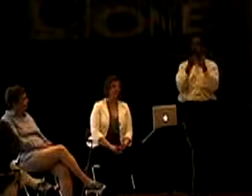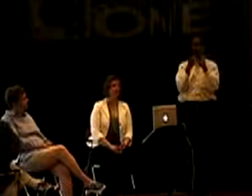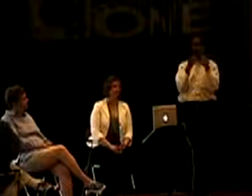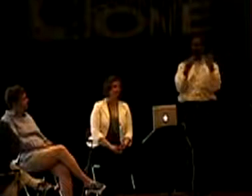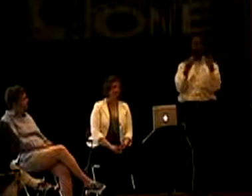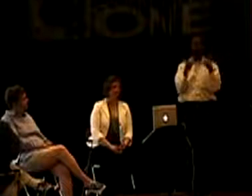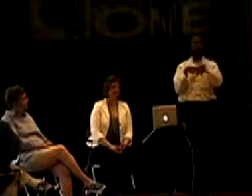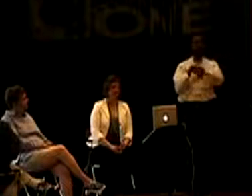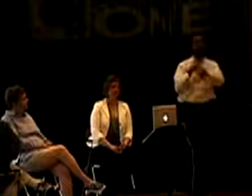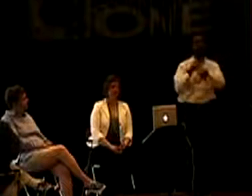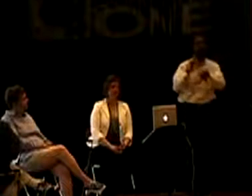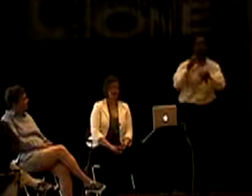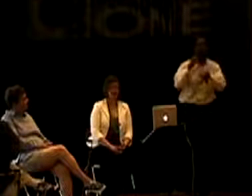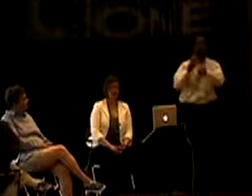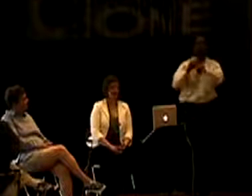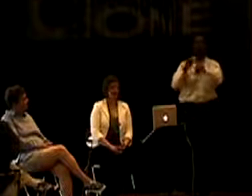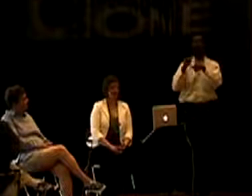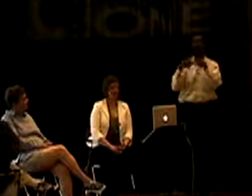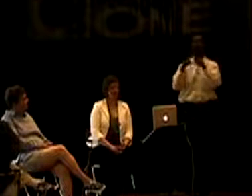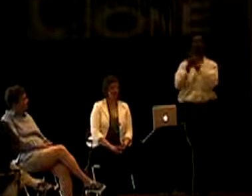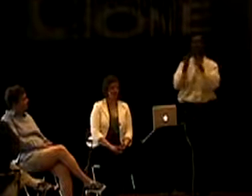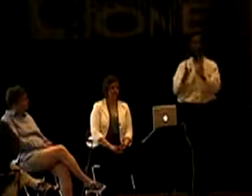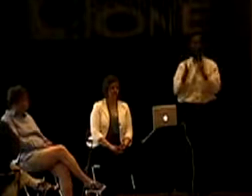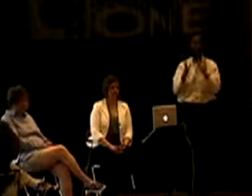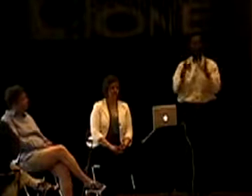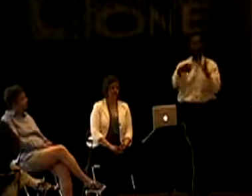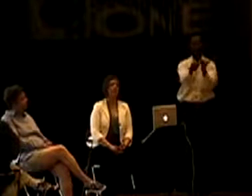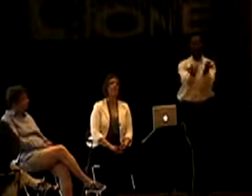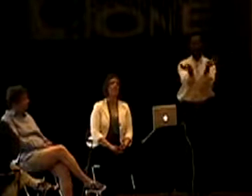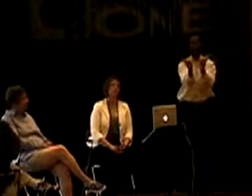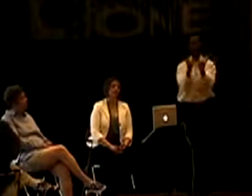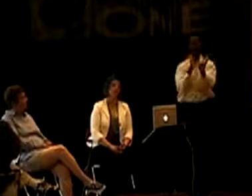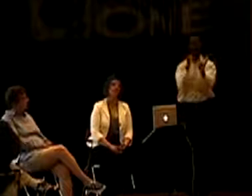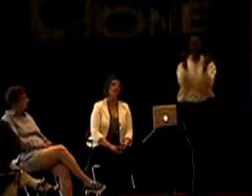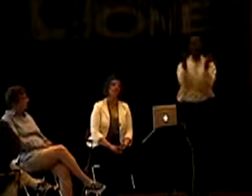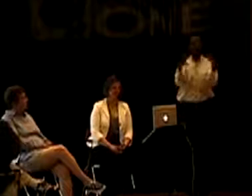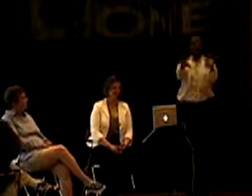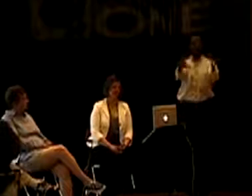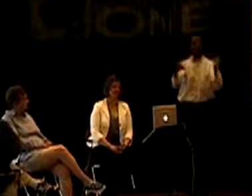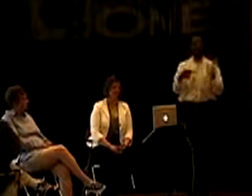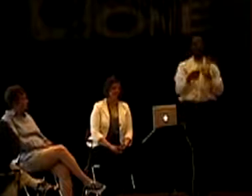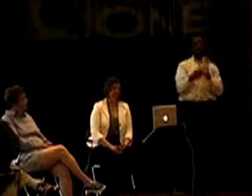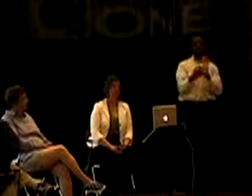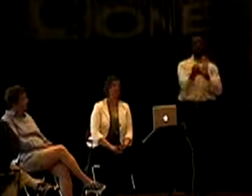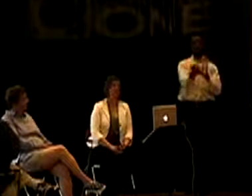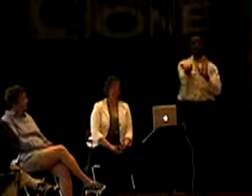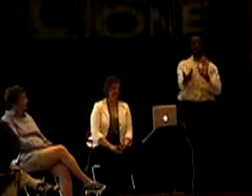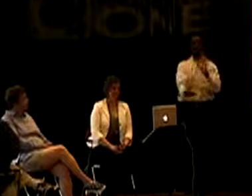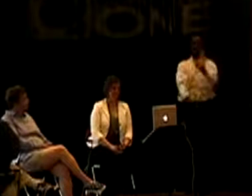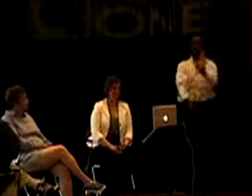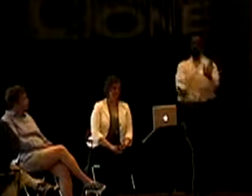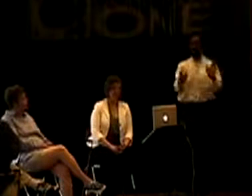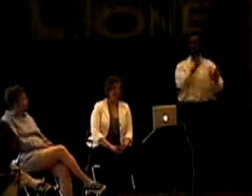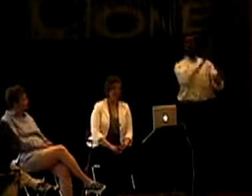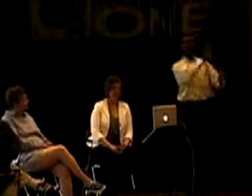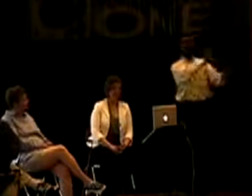group of, like, sign masters and actors would play with it. They'd play with the idea. They'd say, why do you care about this? Why do you need a symbol? They'd think of